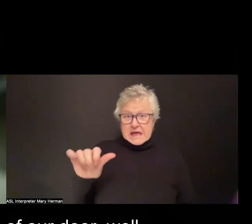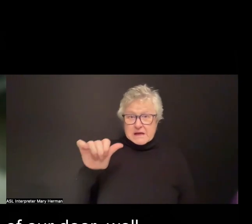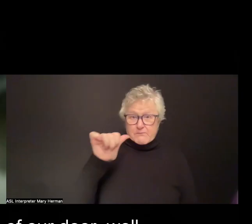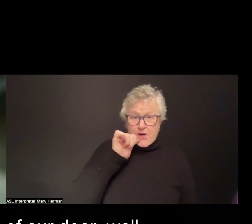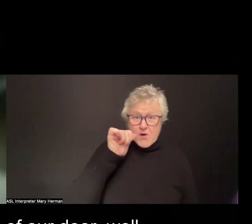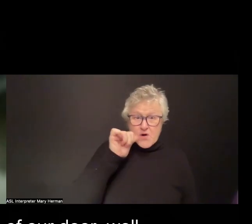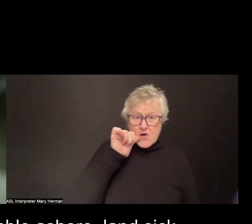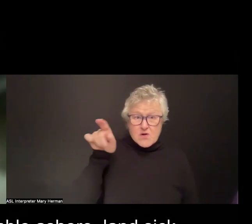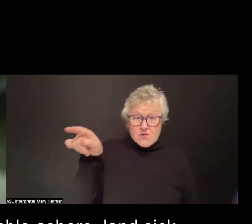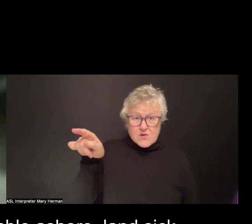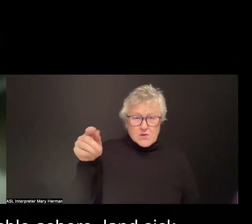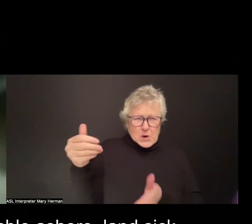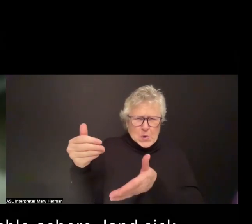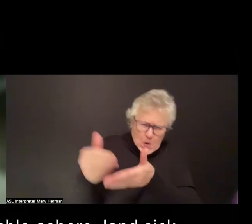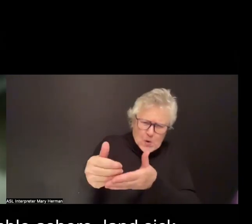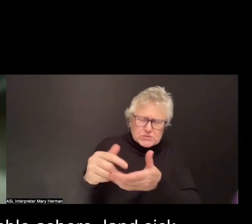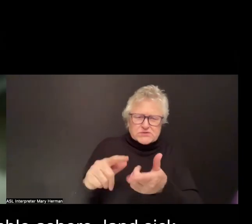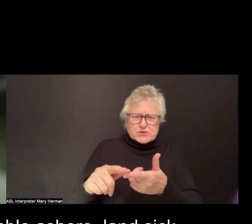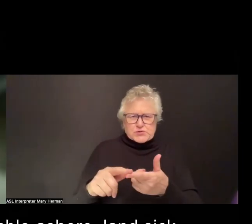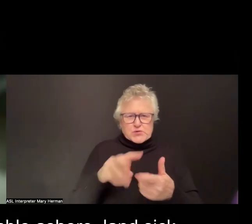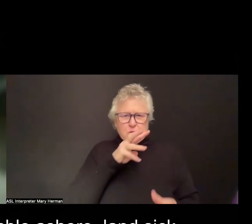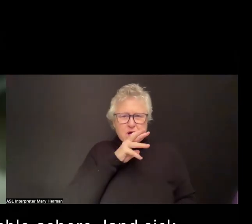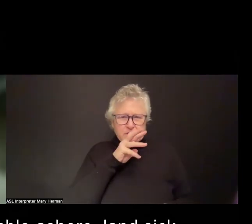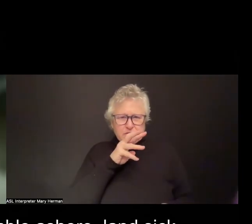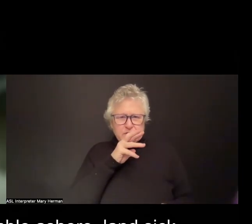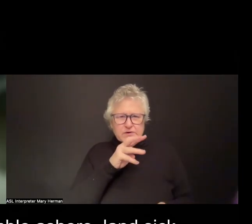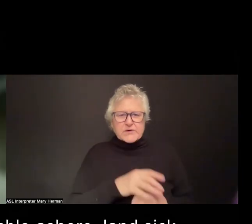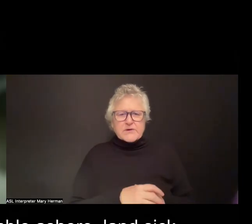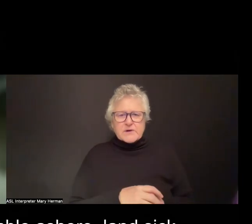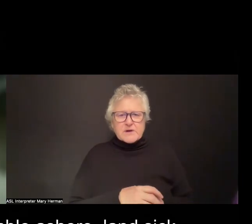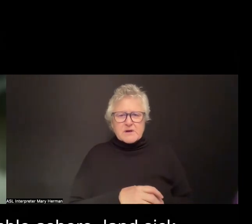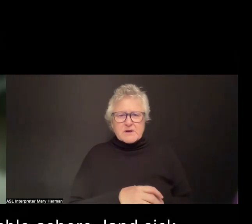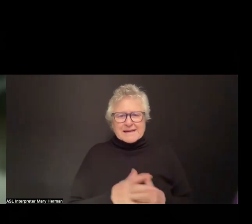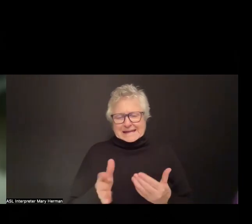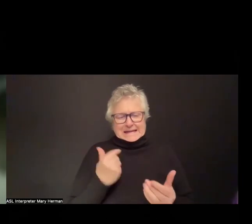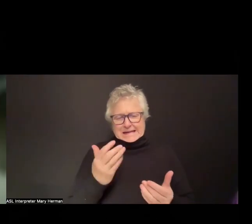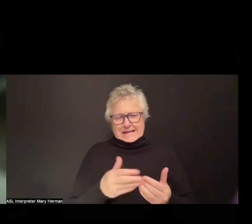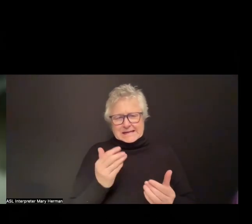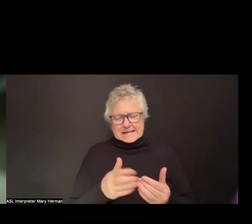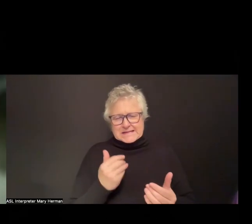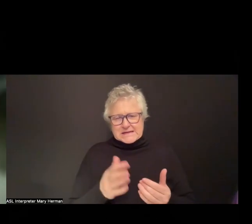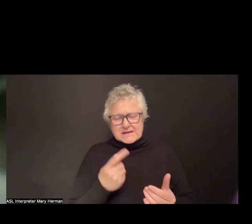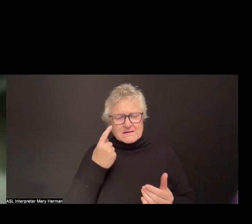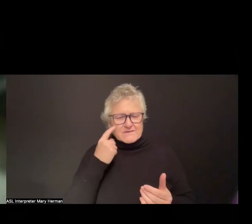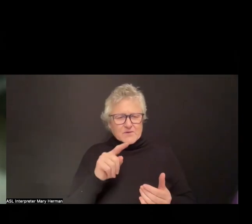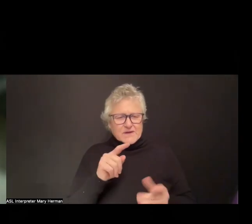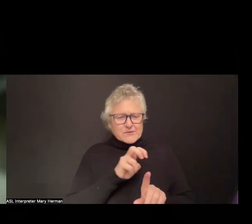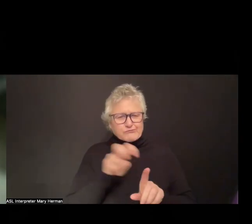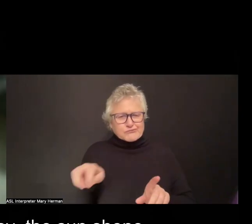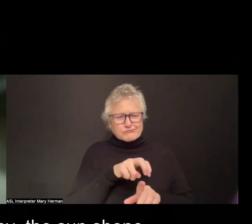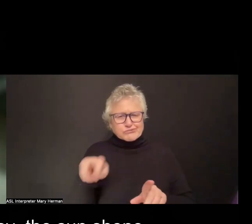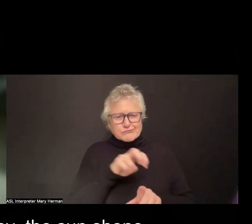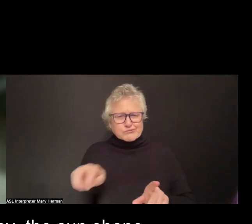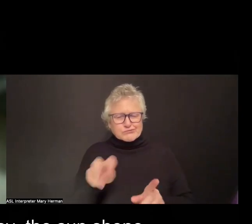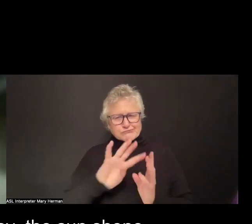situated to swallow up the passing seamen as they tumble ashore, land sick and looking for all the things sailors look for when they've been long at sea.